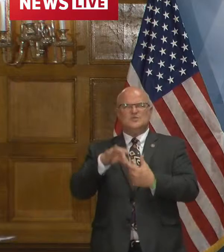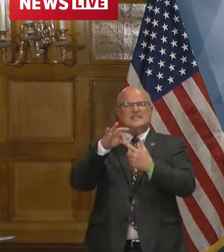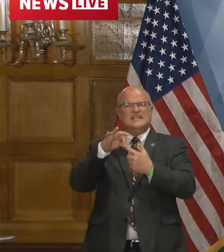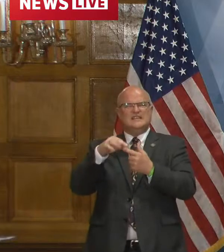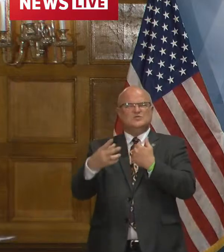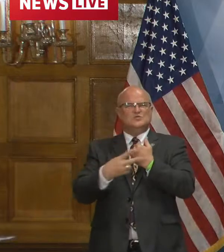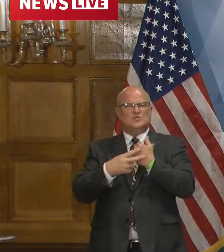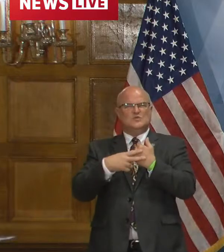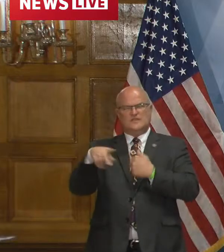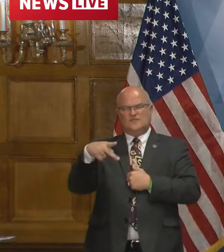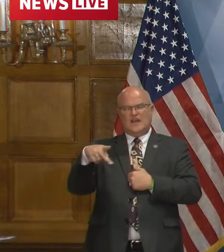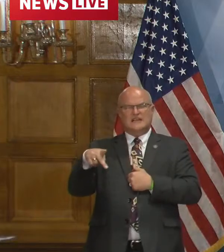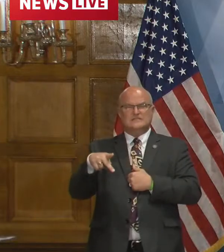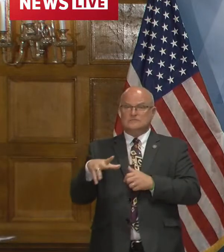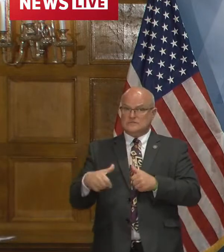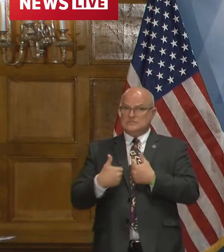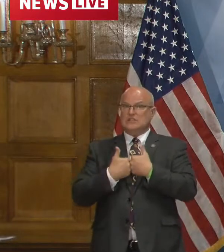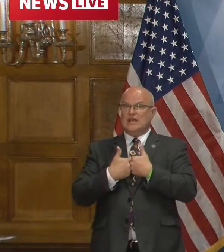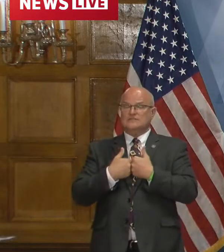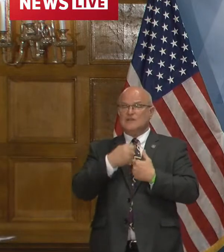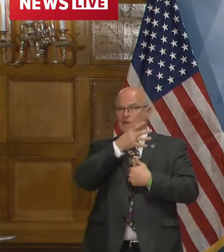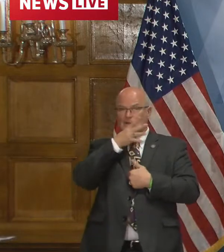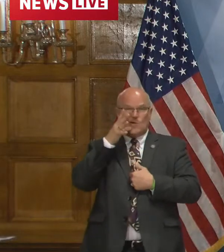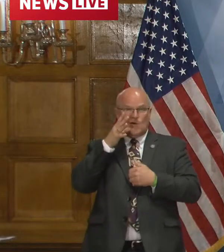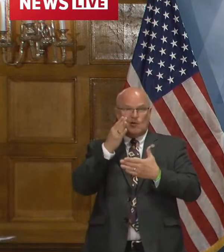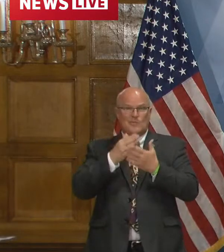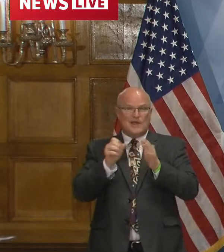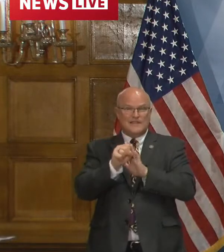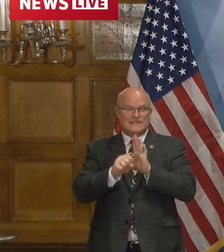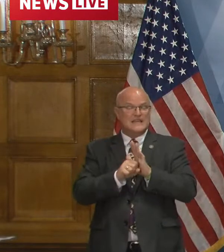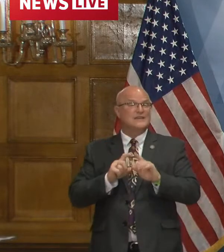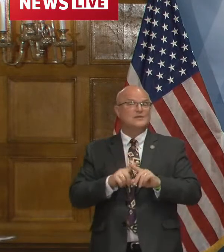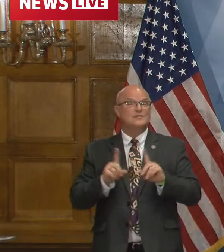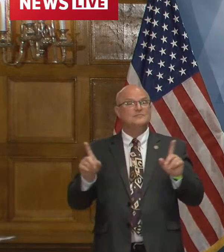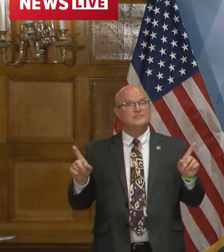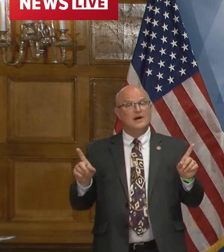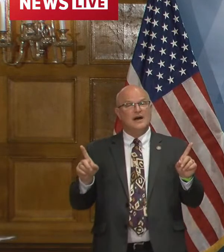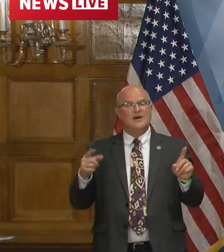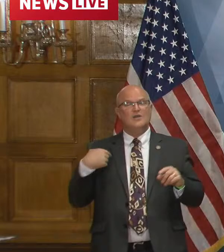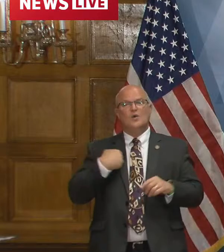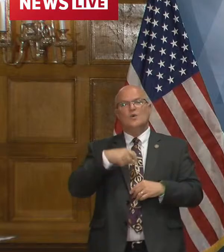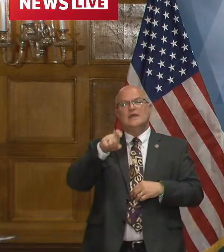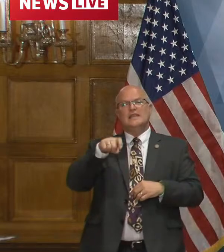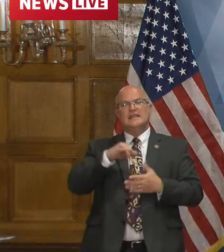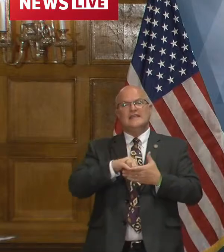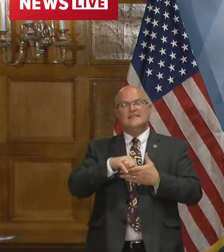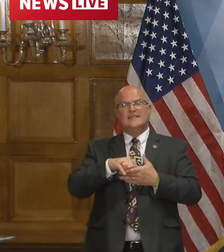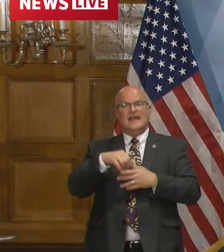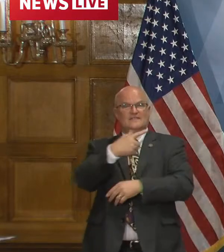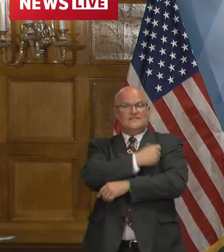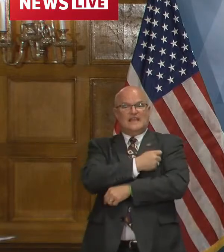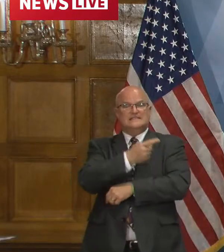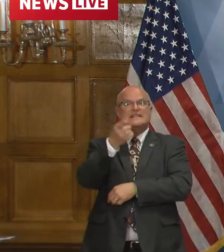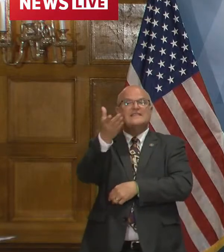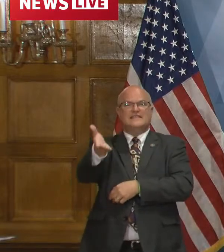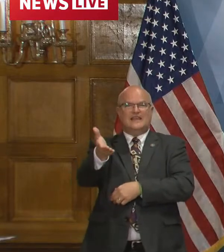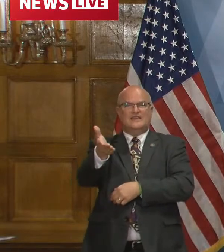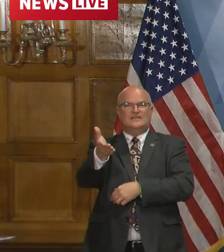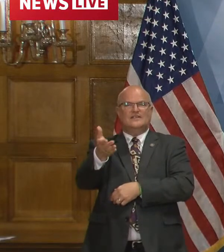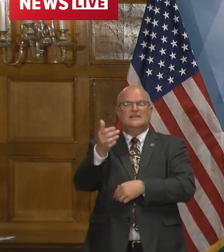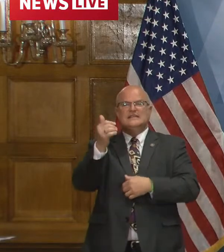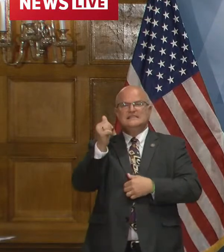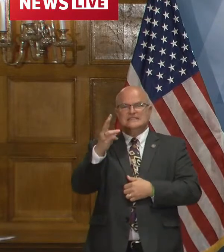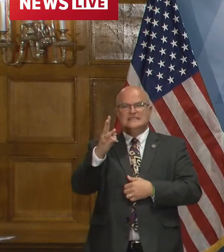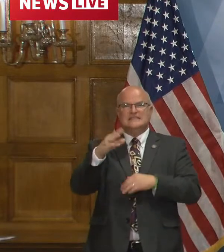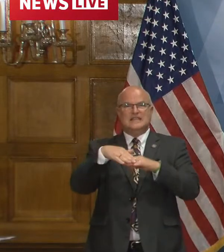Pfizer. It makes it a little bit of a challenge in the more rural parts of the state, but we need that vaccine there to be able to get to that